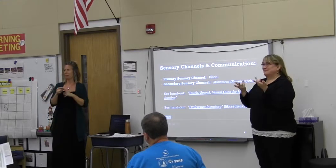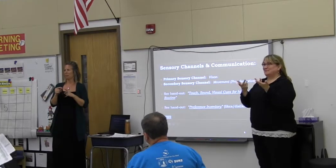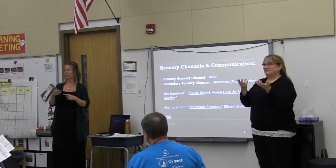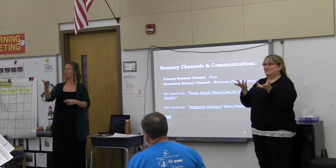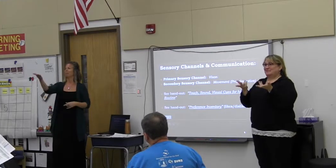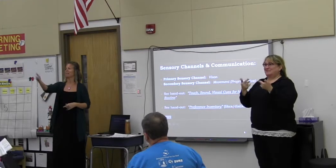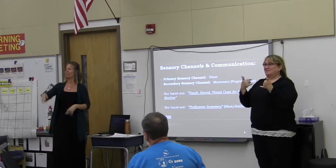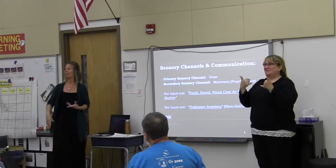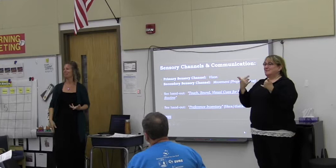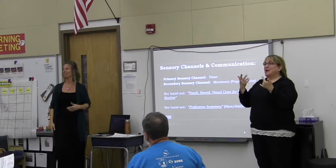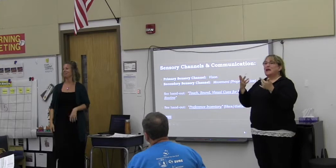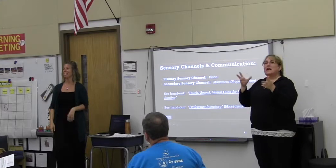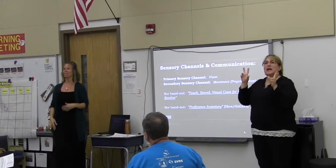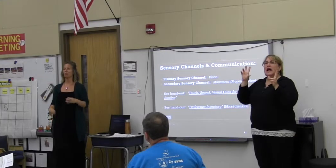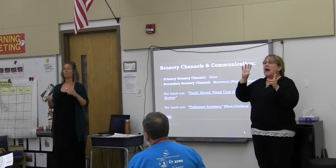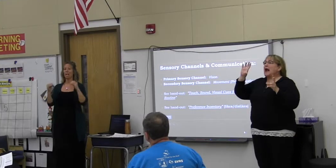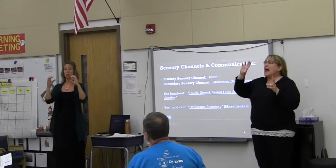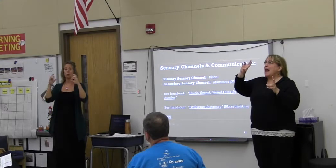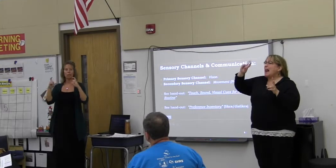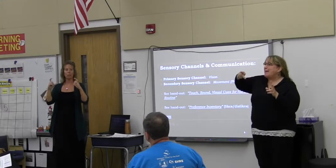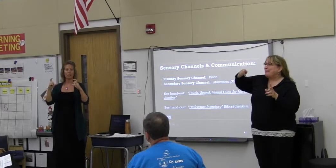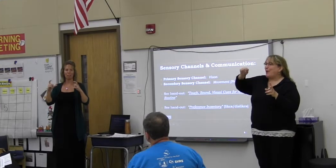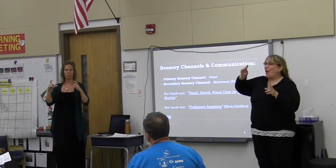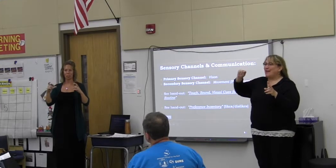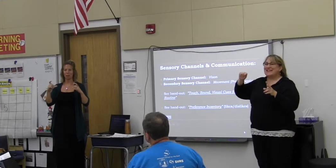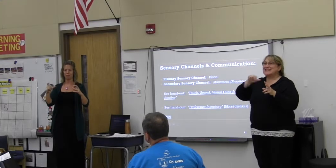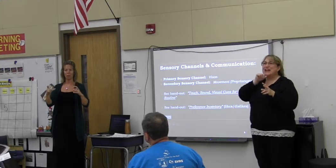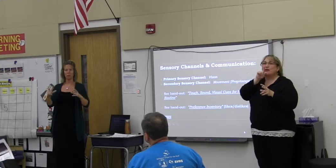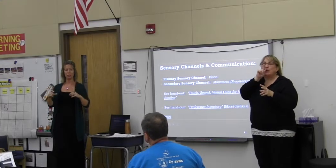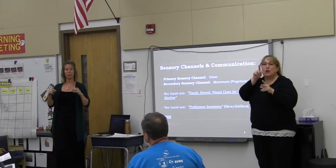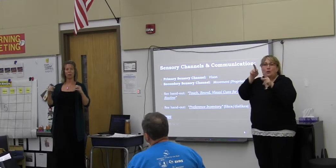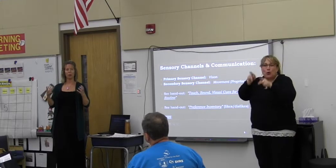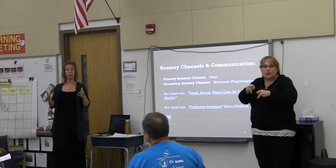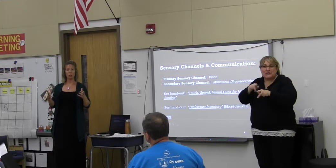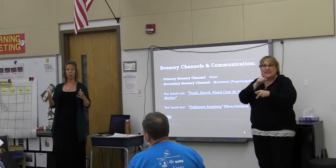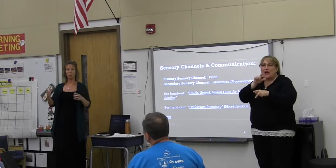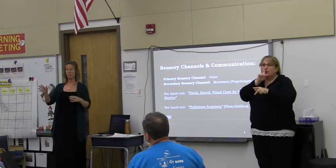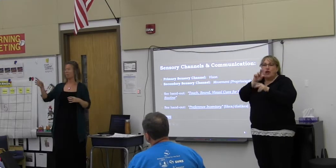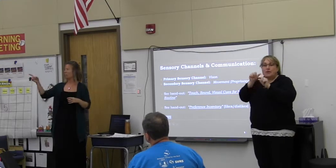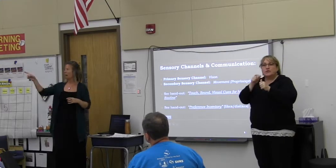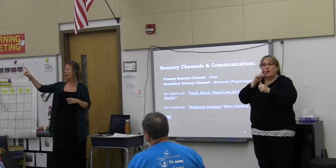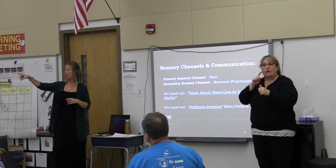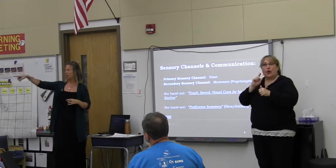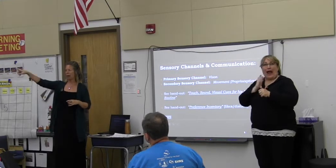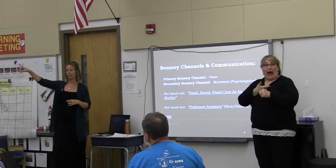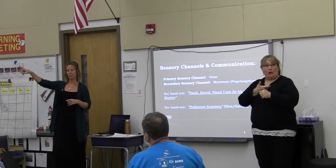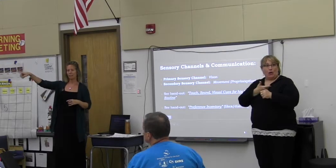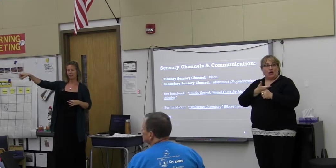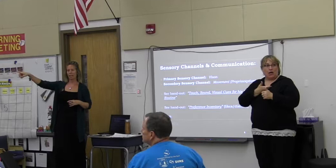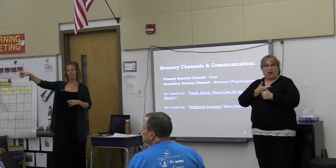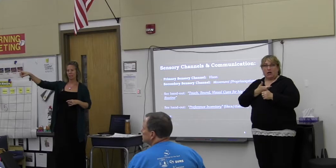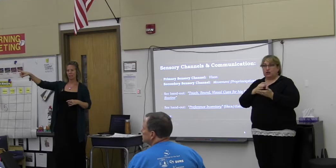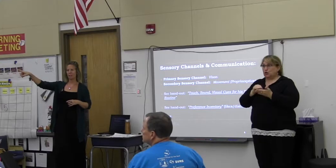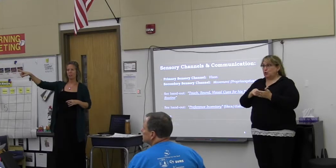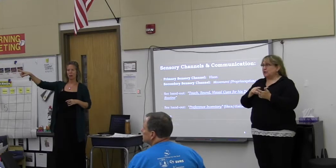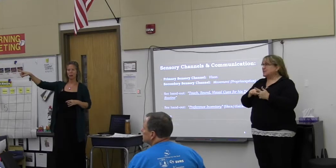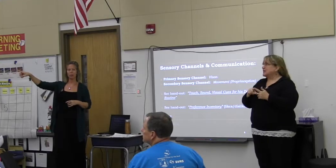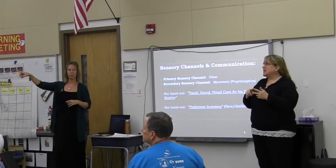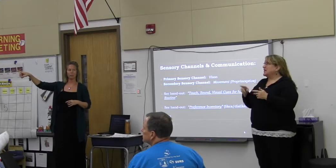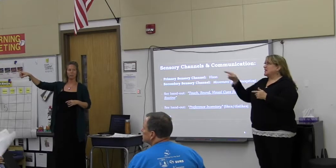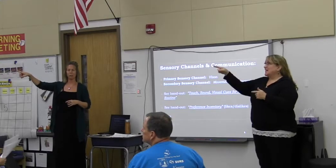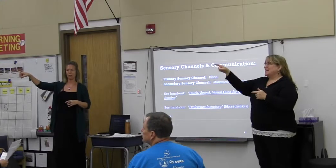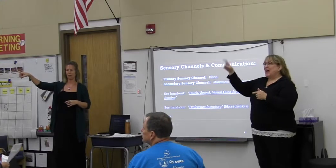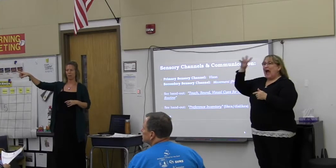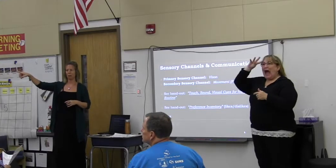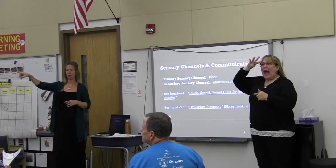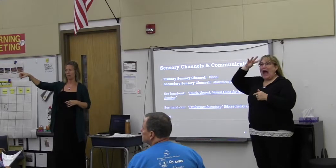what's the word? Yeah, clip art. So it's not a real-life picture of something. For our little ones, the more abstract it is like this, the harder it's